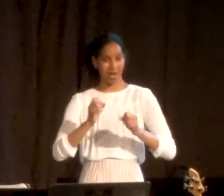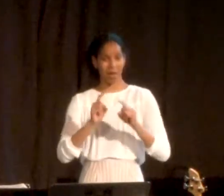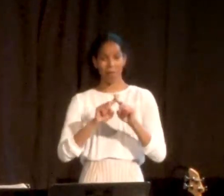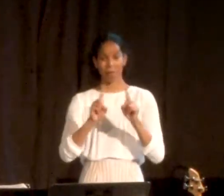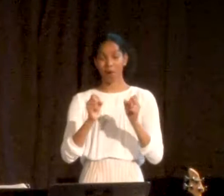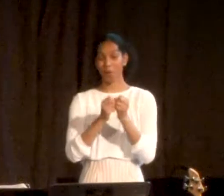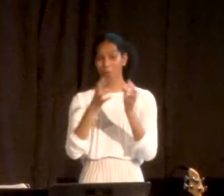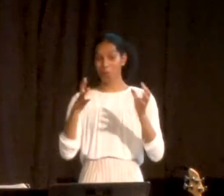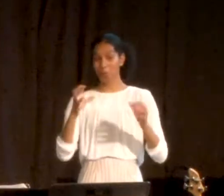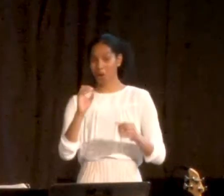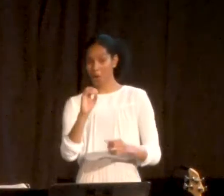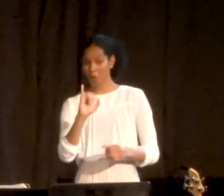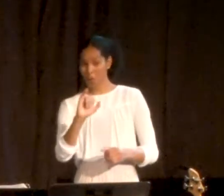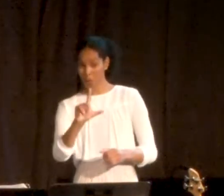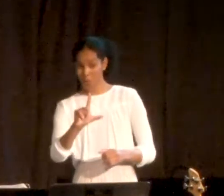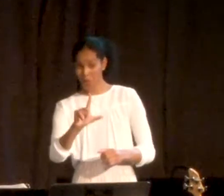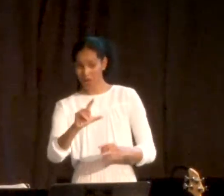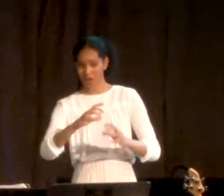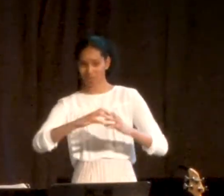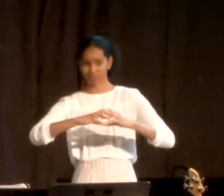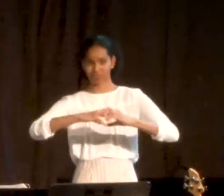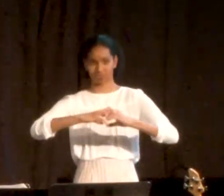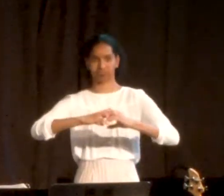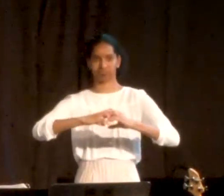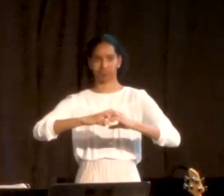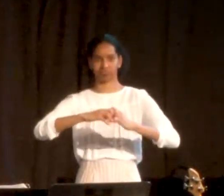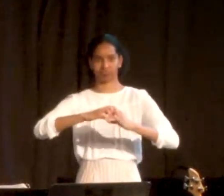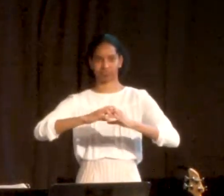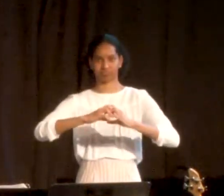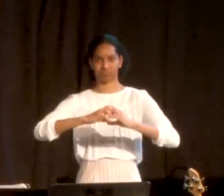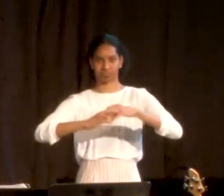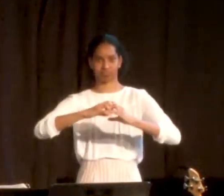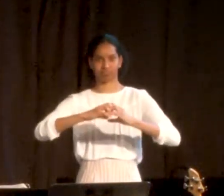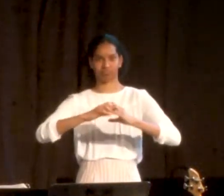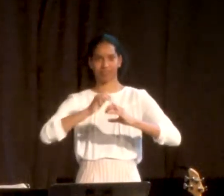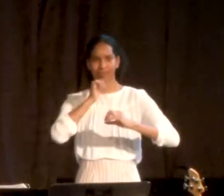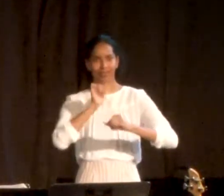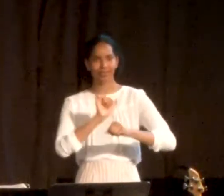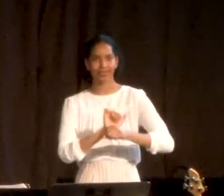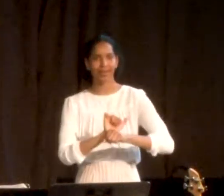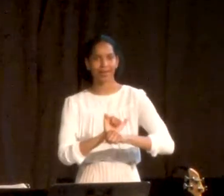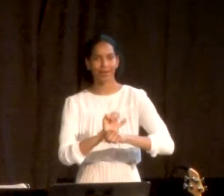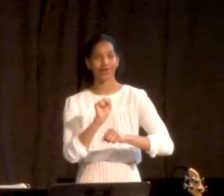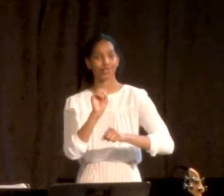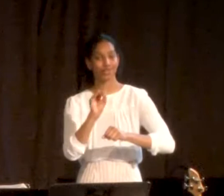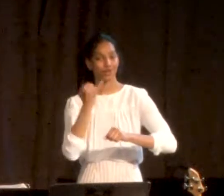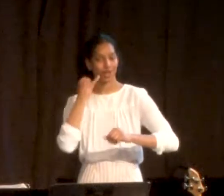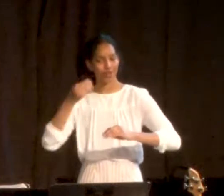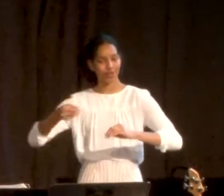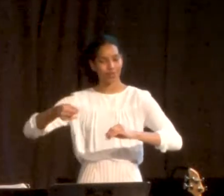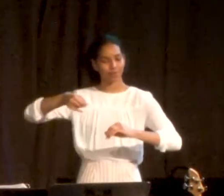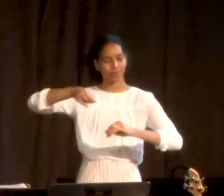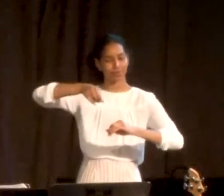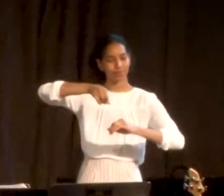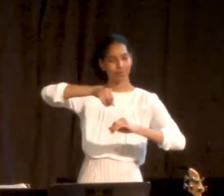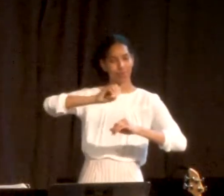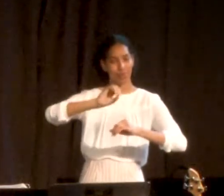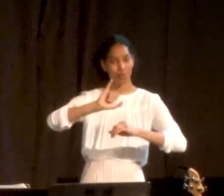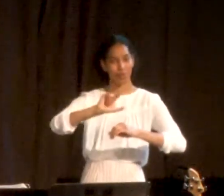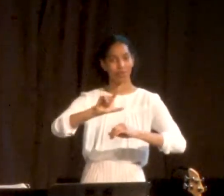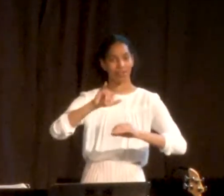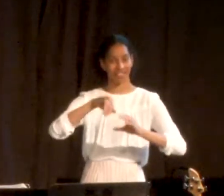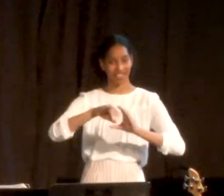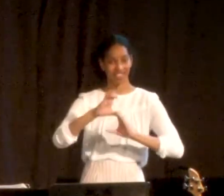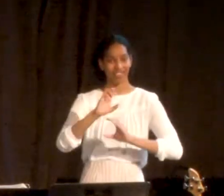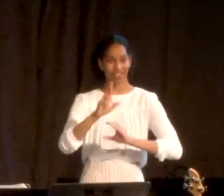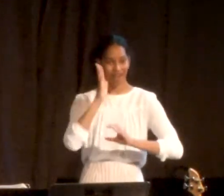I hear a few begrudging amens out there. Yeah, no, that's what we do. We want that well-oiled machine feeling. But the problem